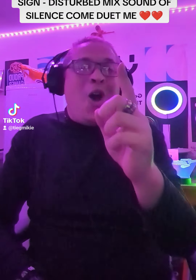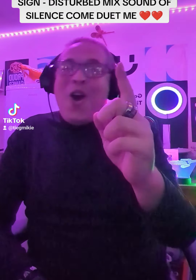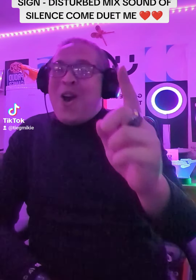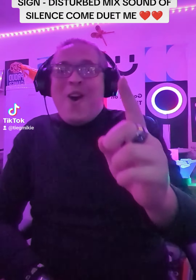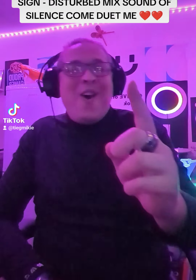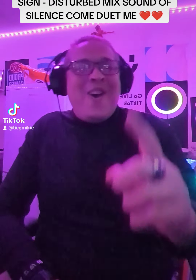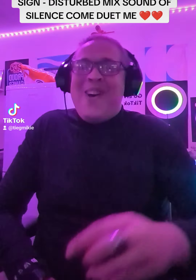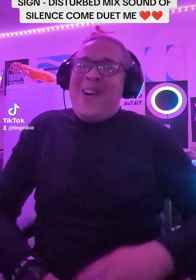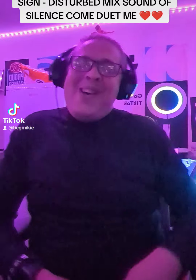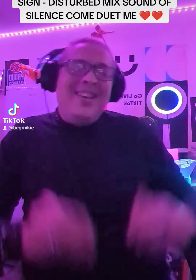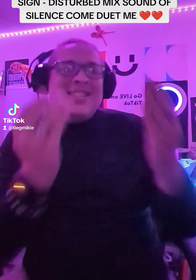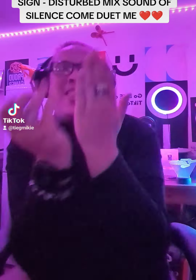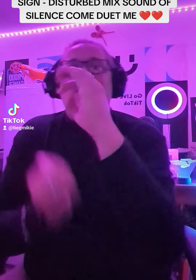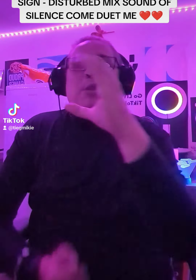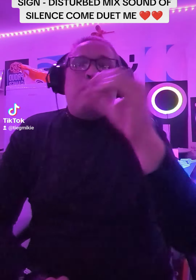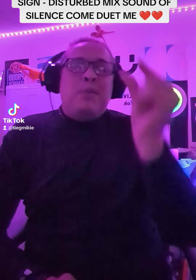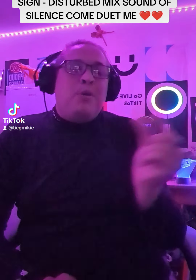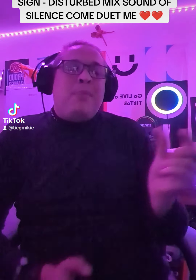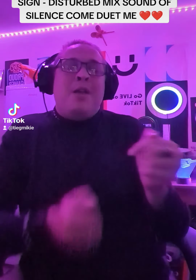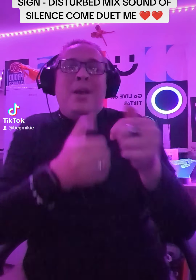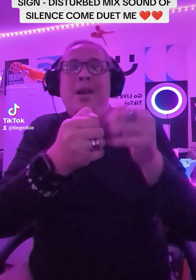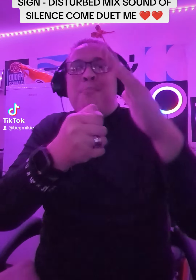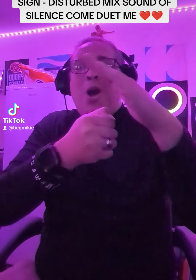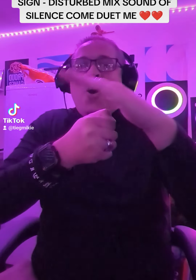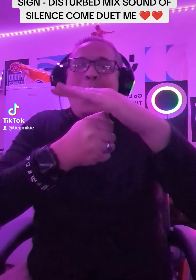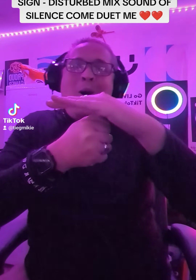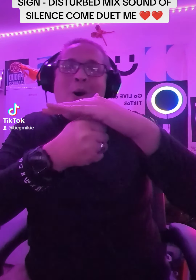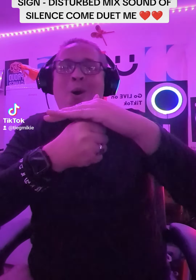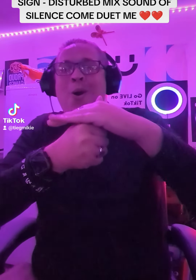saw Ten thousand people leaving